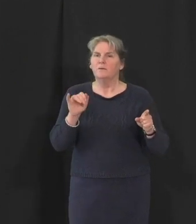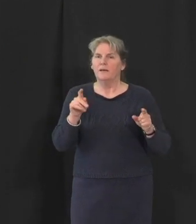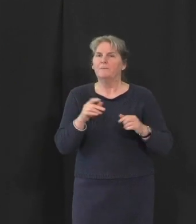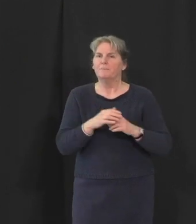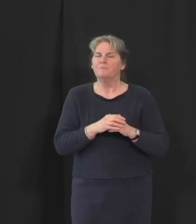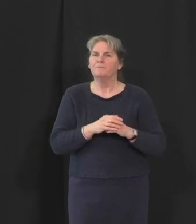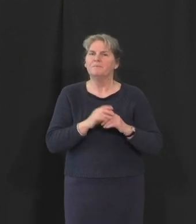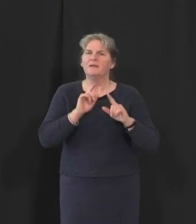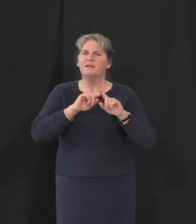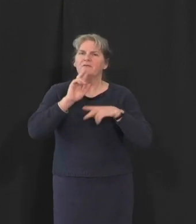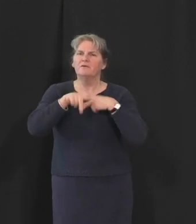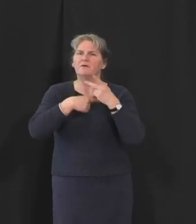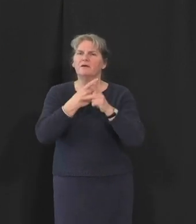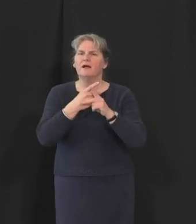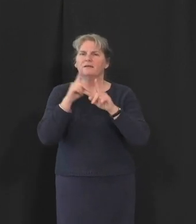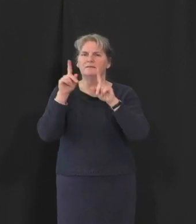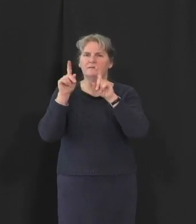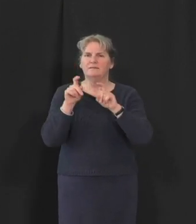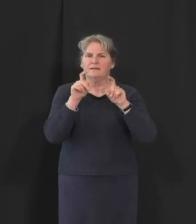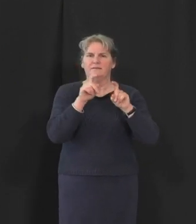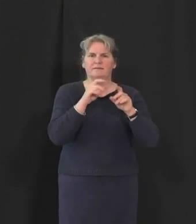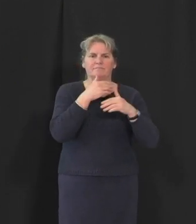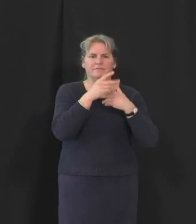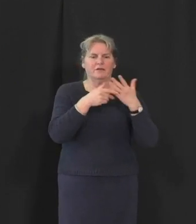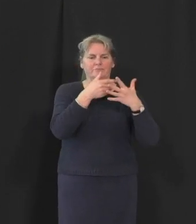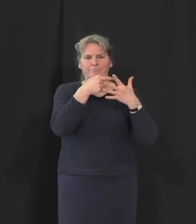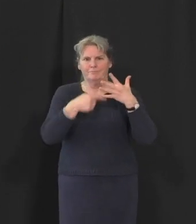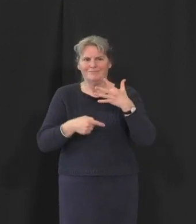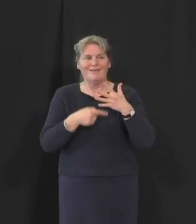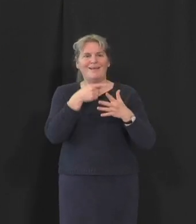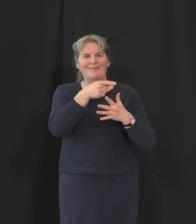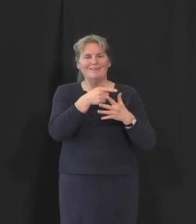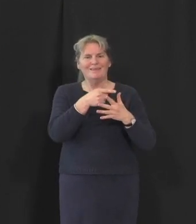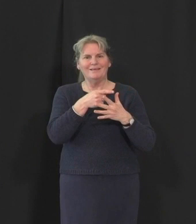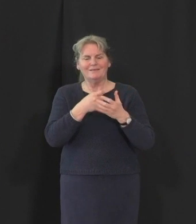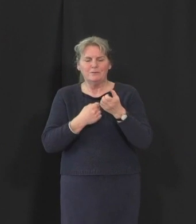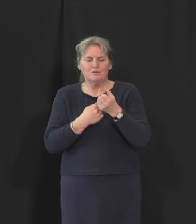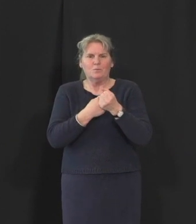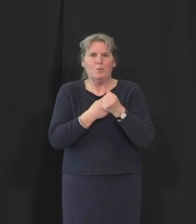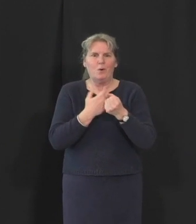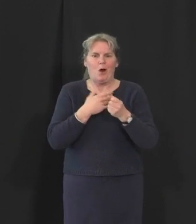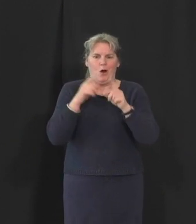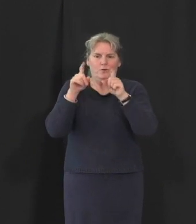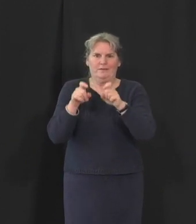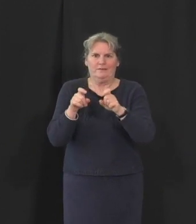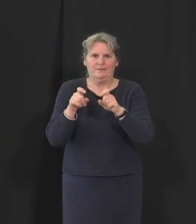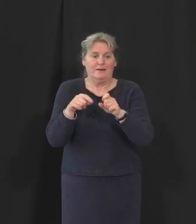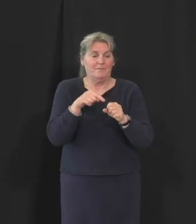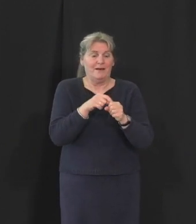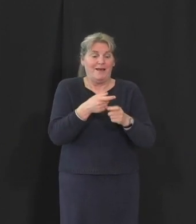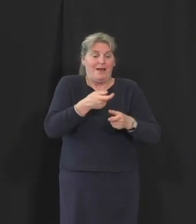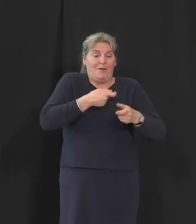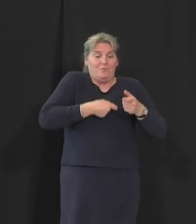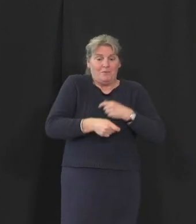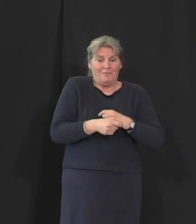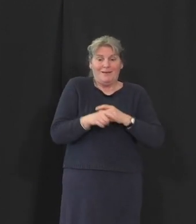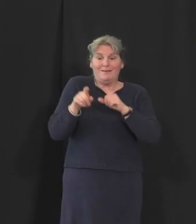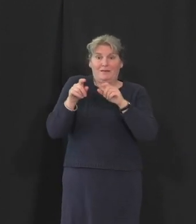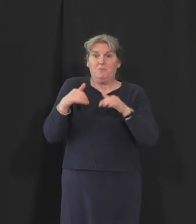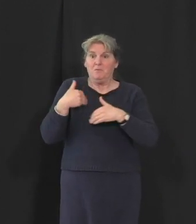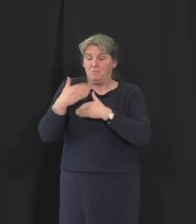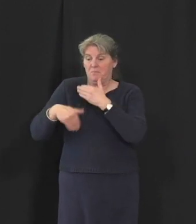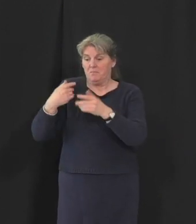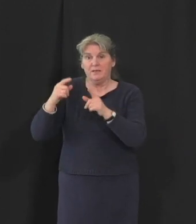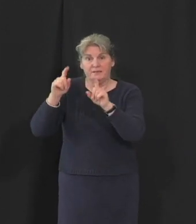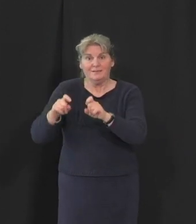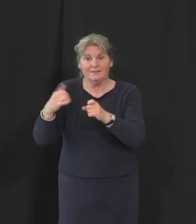there are different types of testing capacity. So this adds to our current testing capacity, but it does not replace the testing that